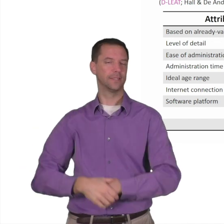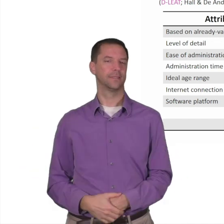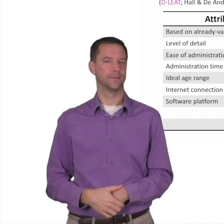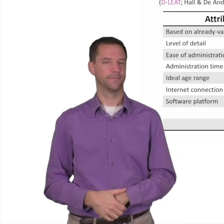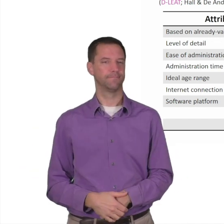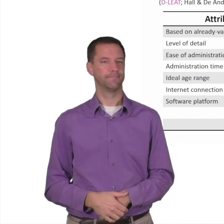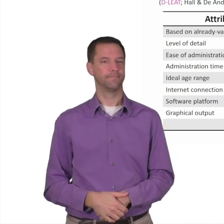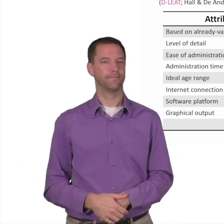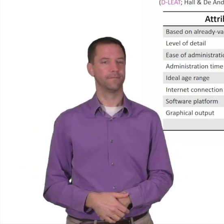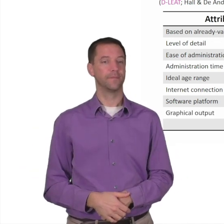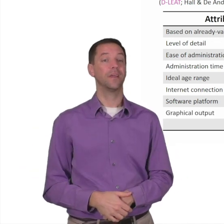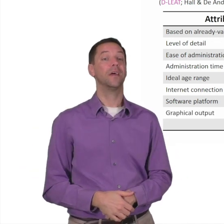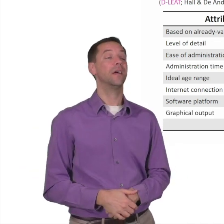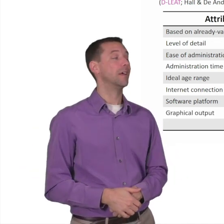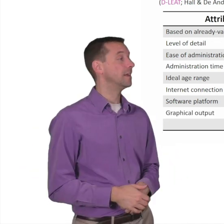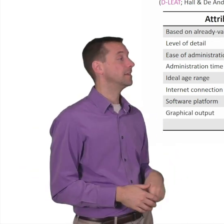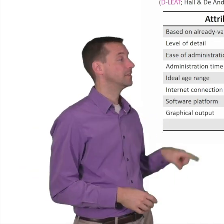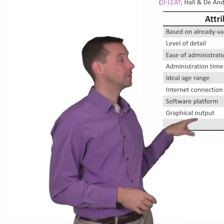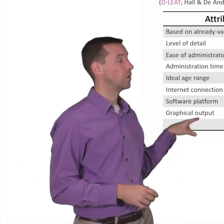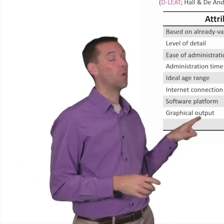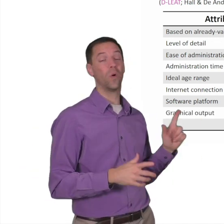is web-based.